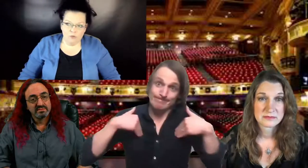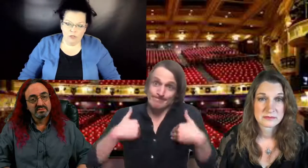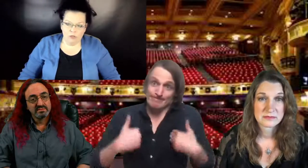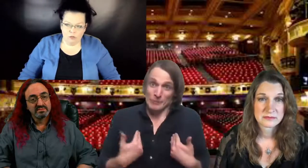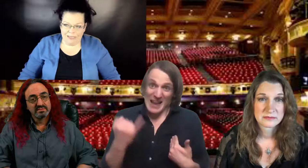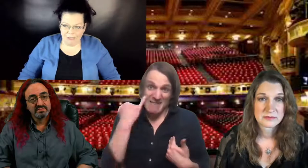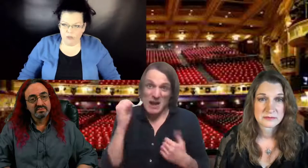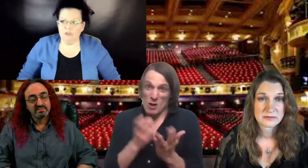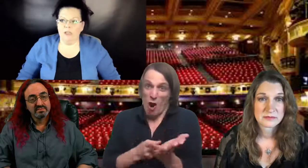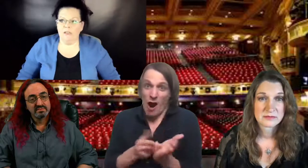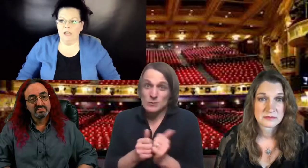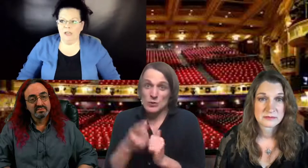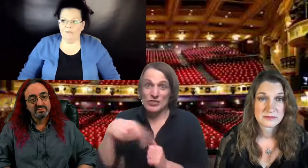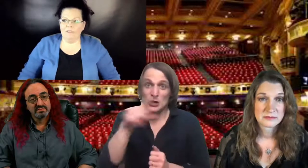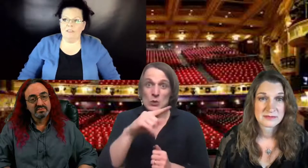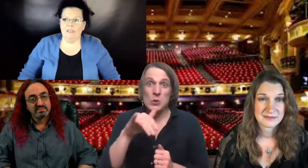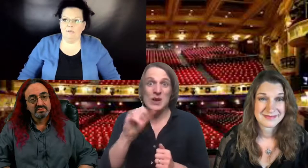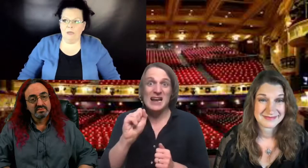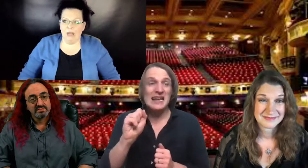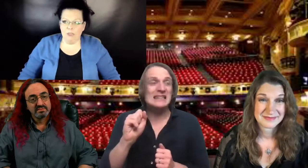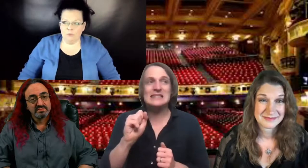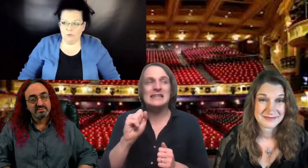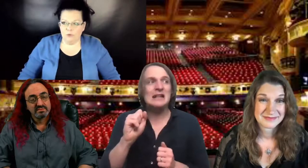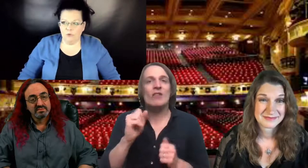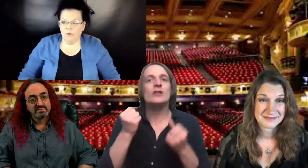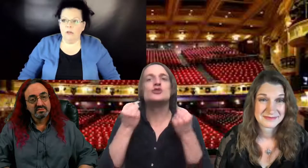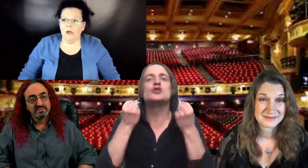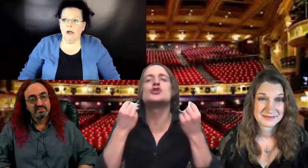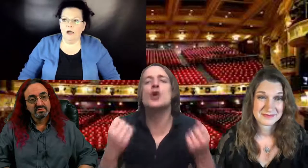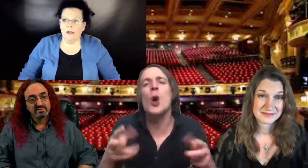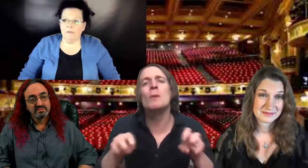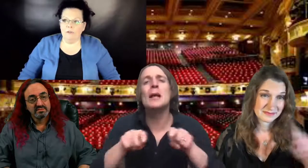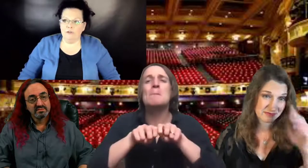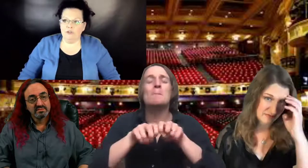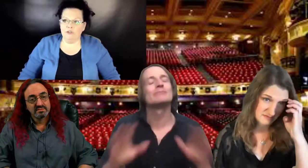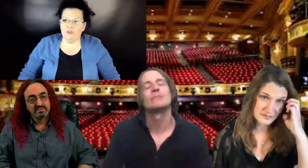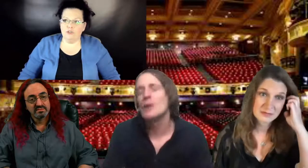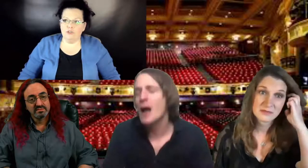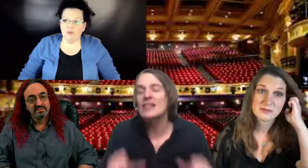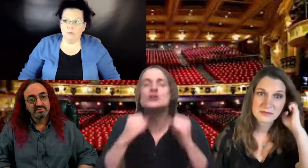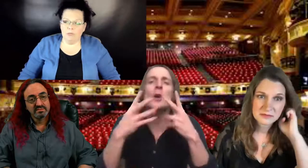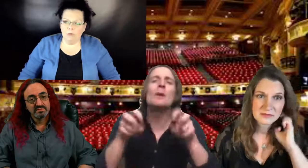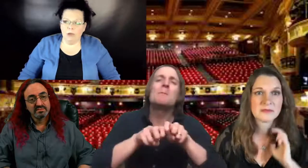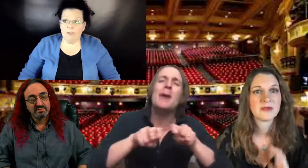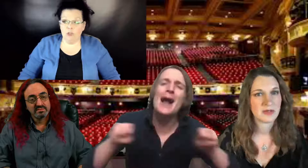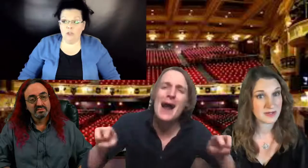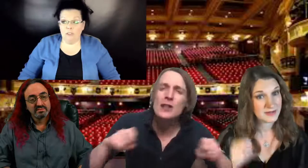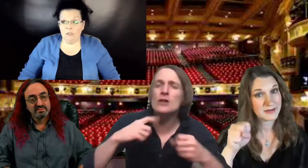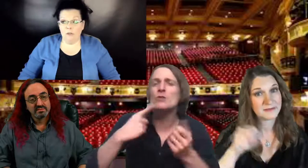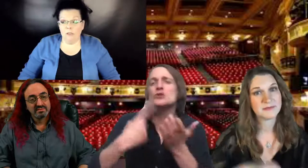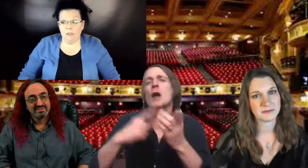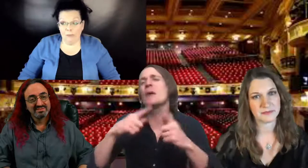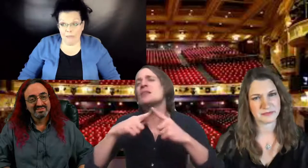and inclusion. And I have to say, to be honest with you, there are so many, well, I'm exhausted. Yeah. There are a lot of